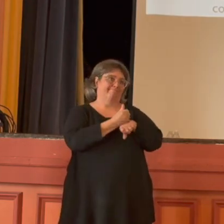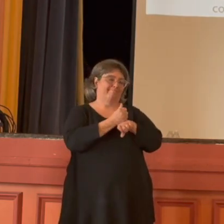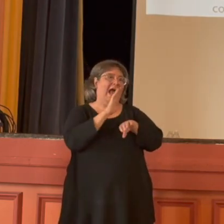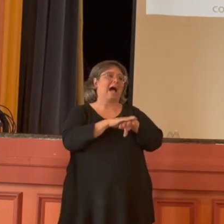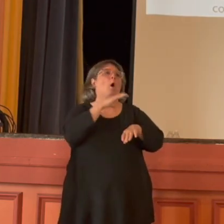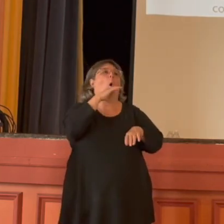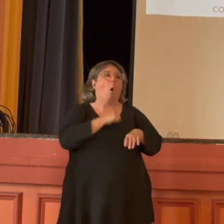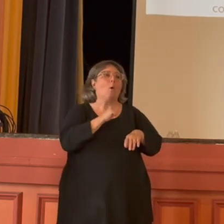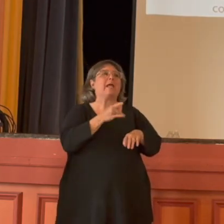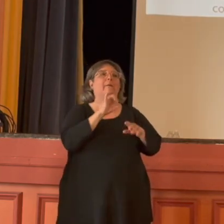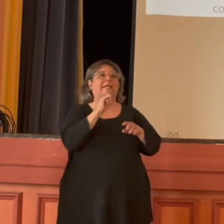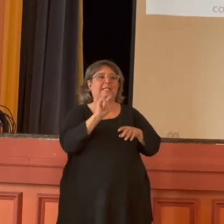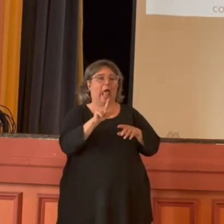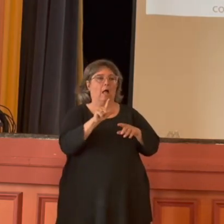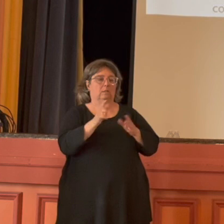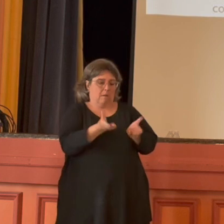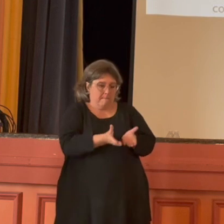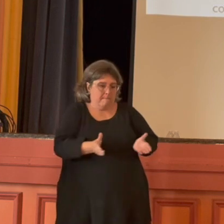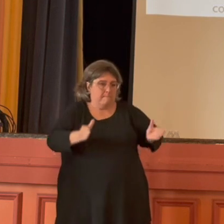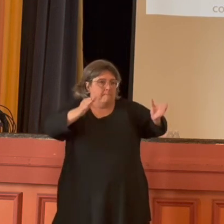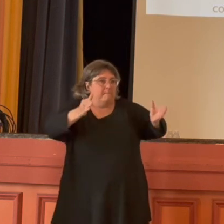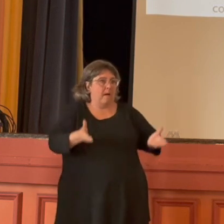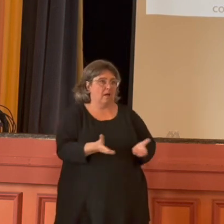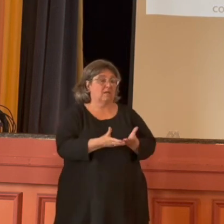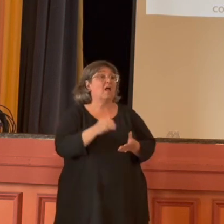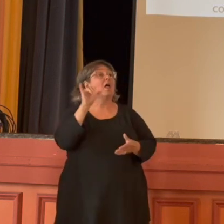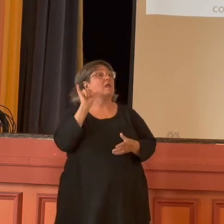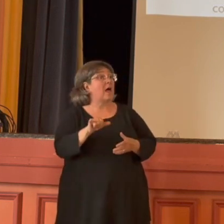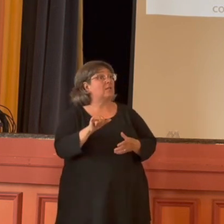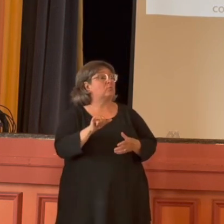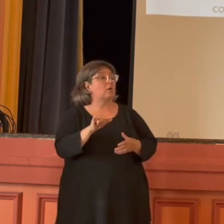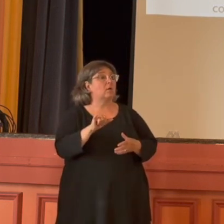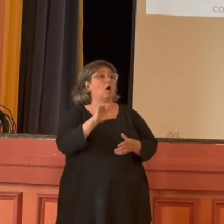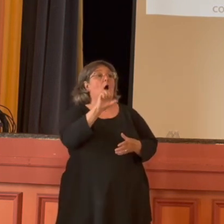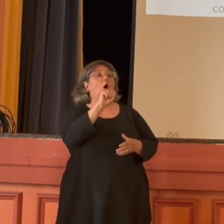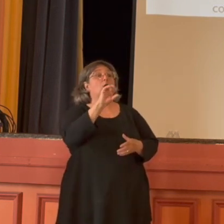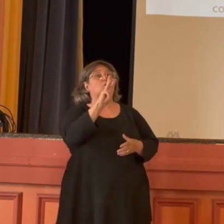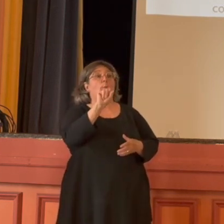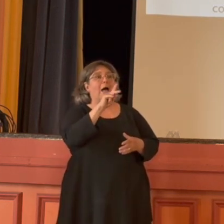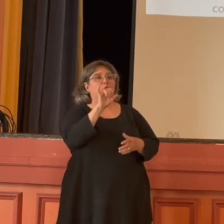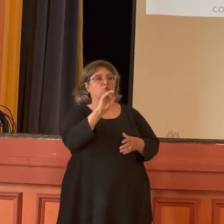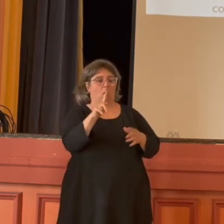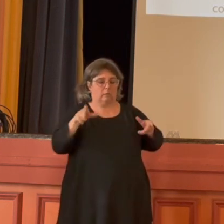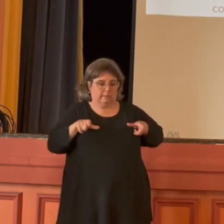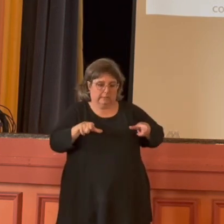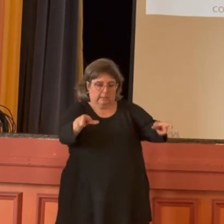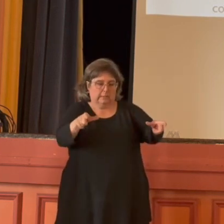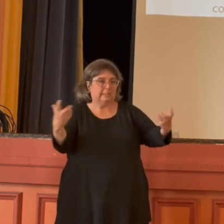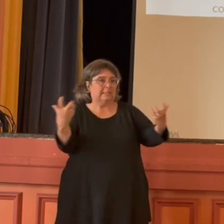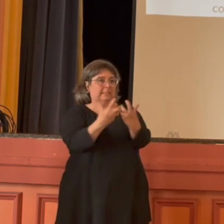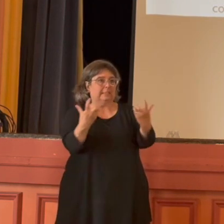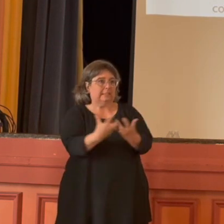the old Erie Canal bed, which is also where the Swan Trunk and many of those